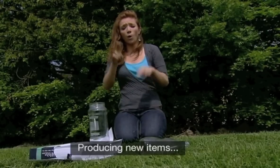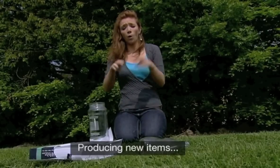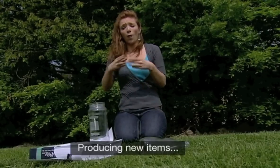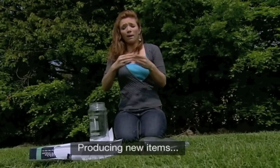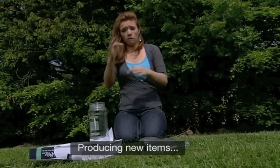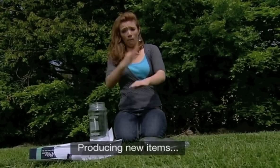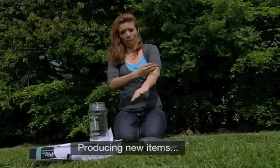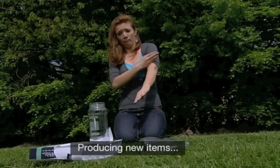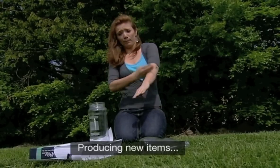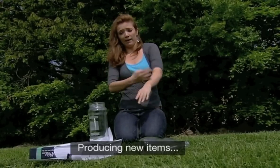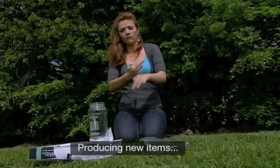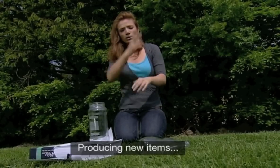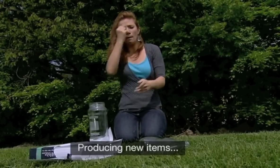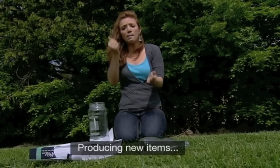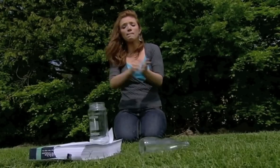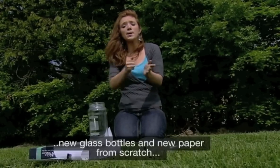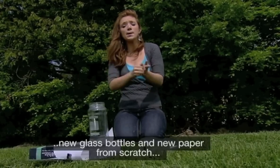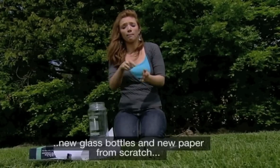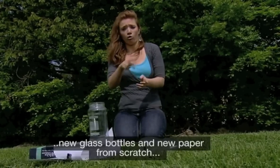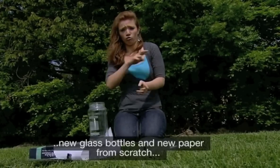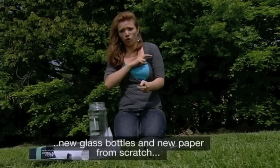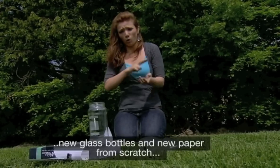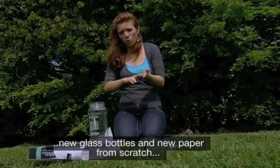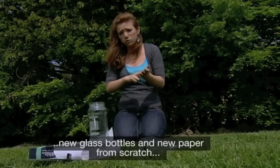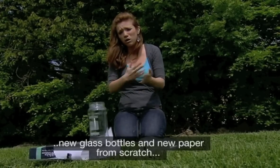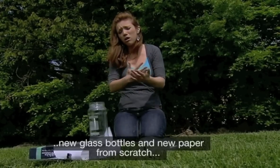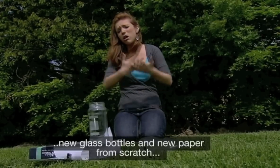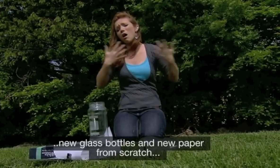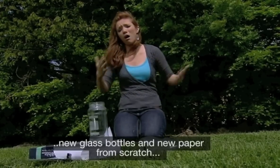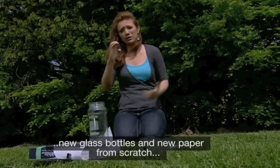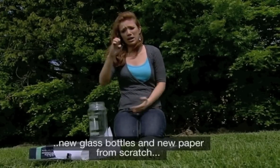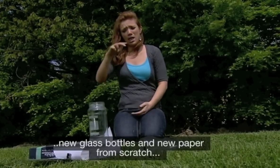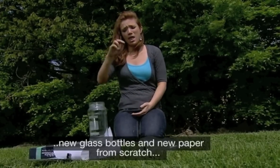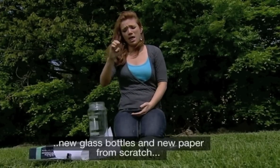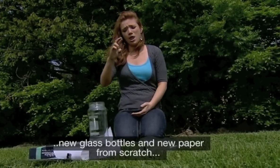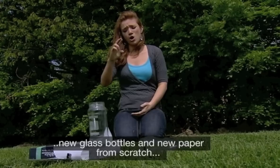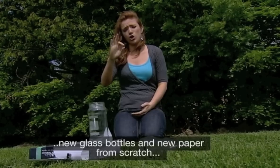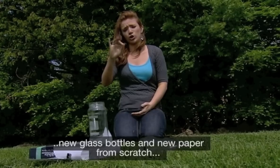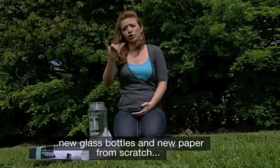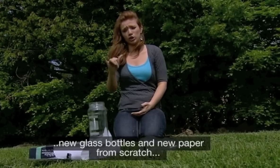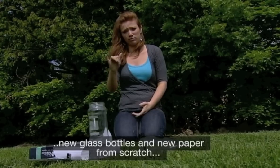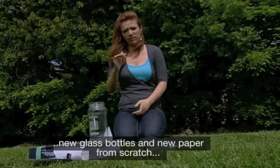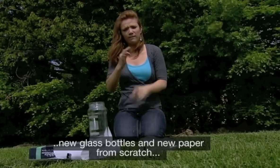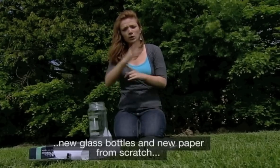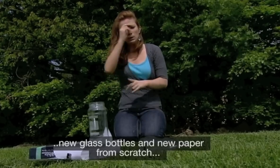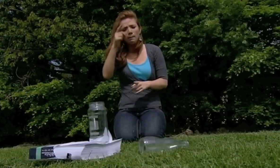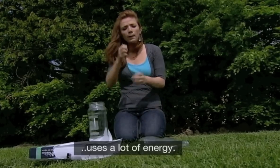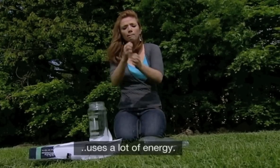Producing new items, new glass bottles, and new paper from scratch uses a